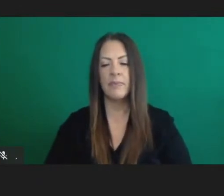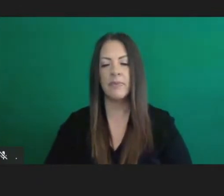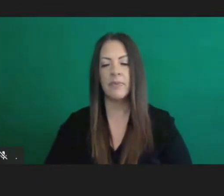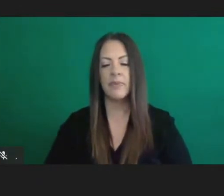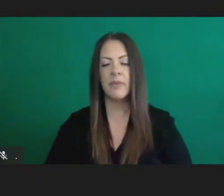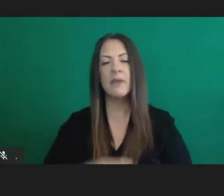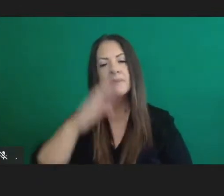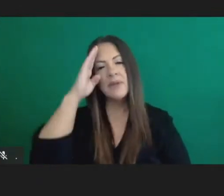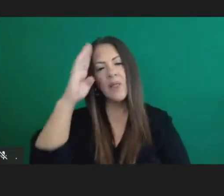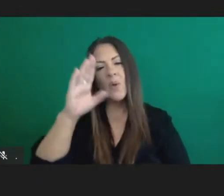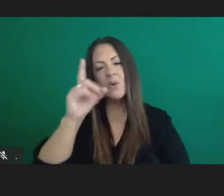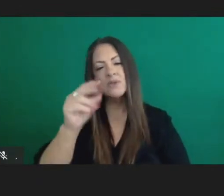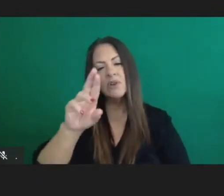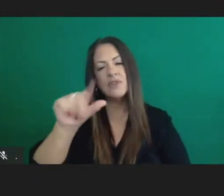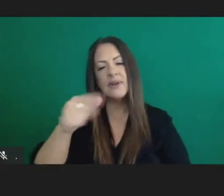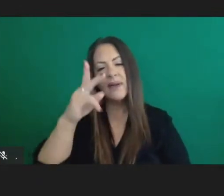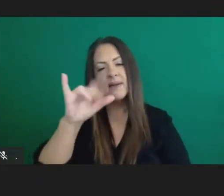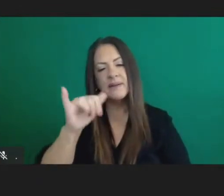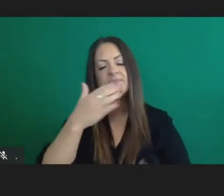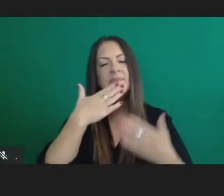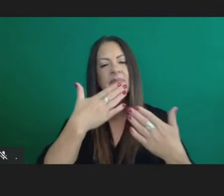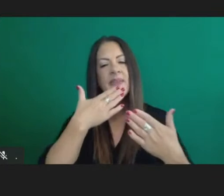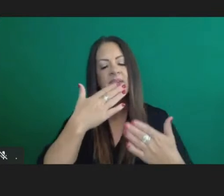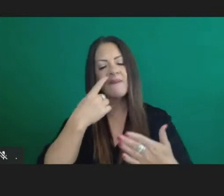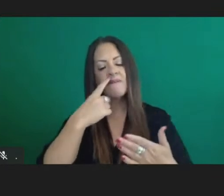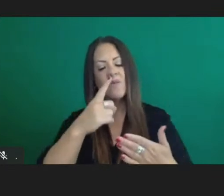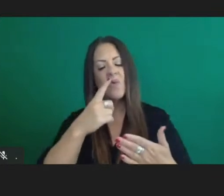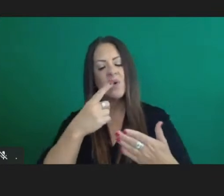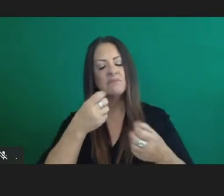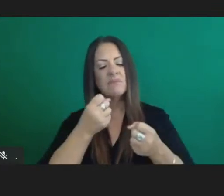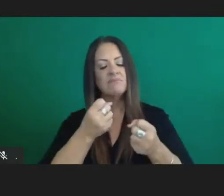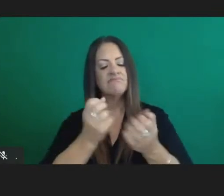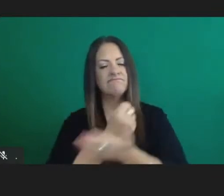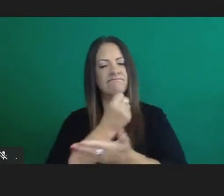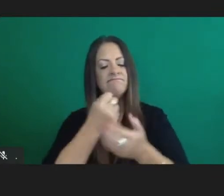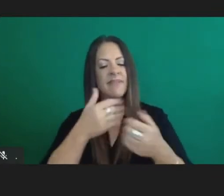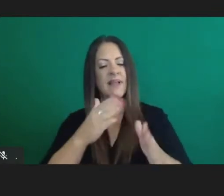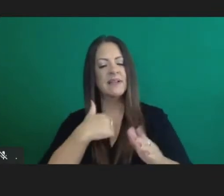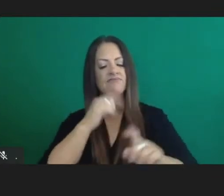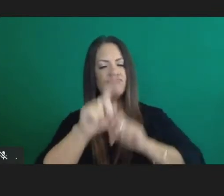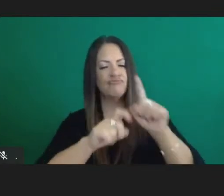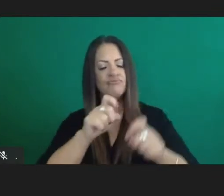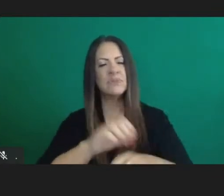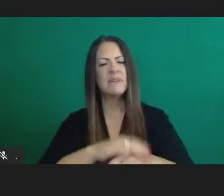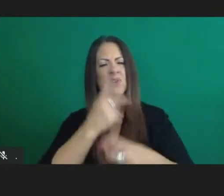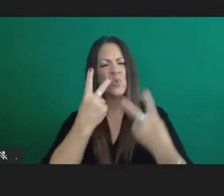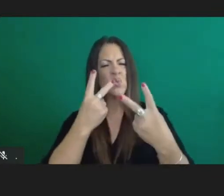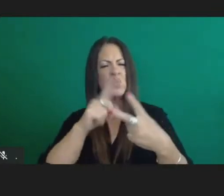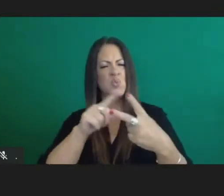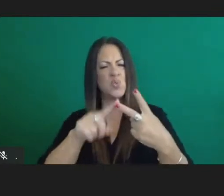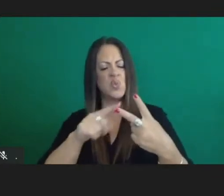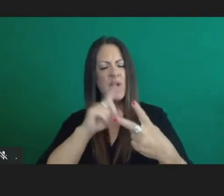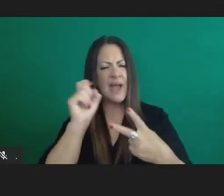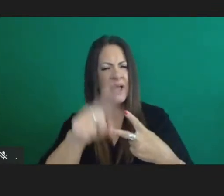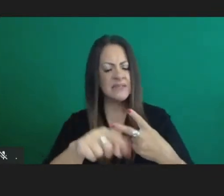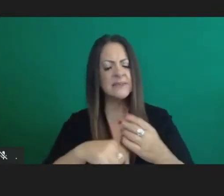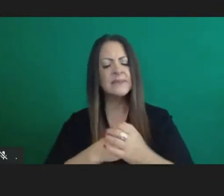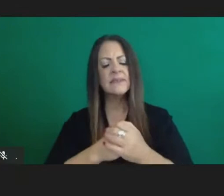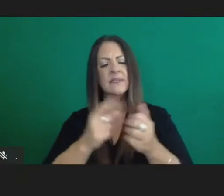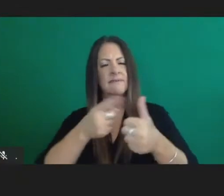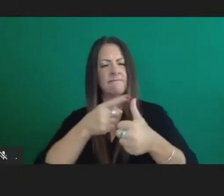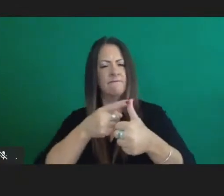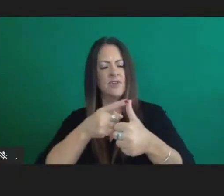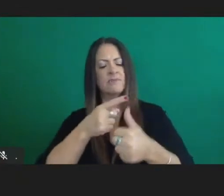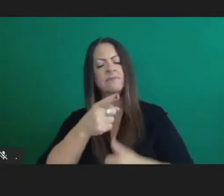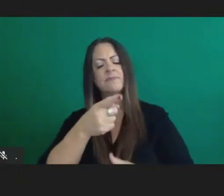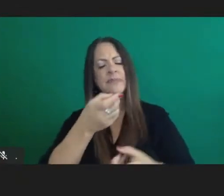Hello, Dr. Ghaly. Thank you for the briefing and taking our questions. I wanted to ask you two widely divergent questions, if I could. Number one, if you